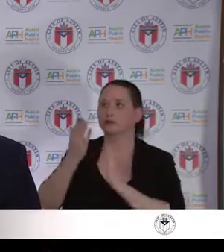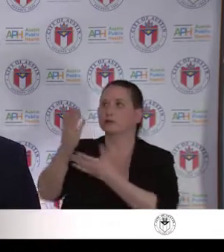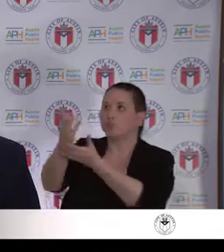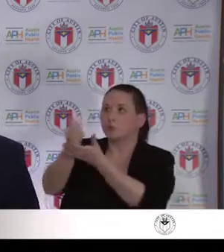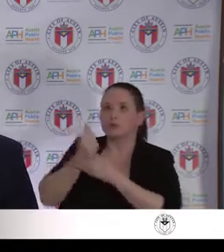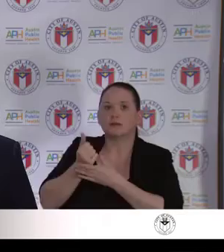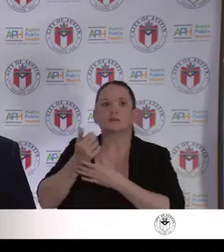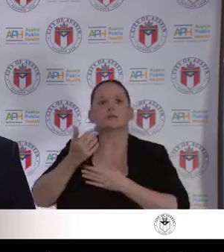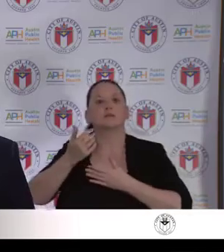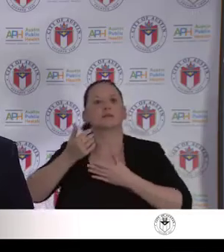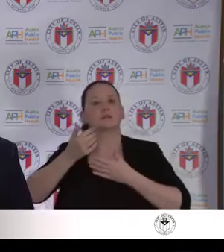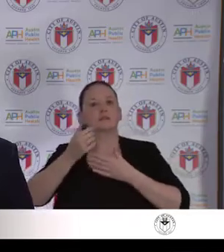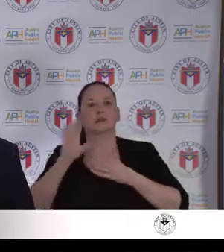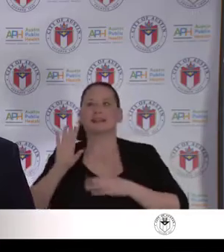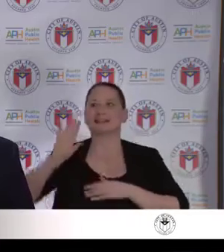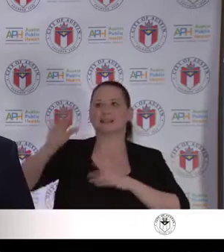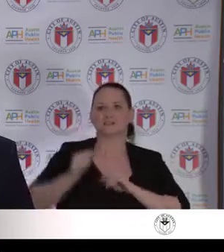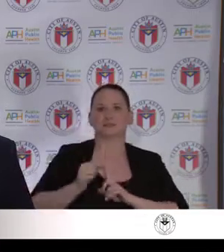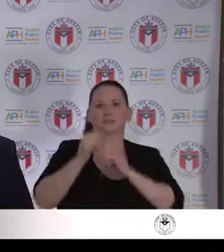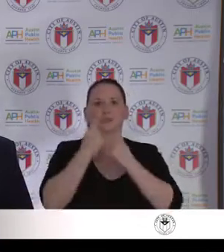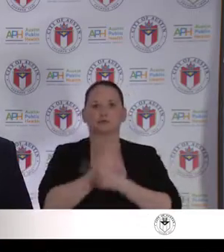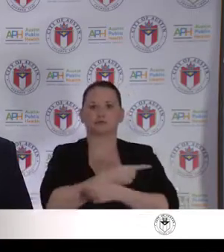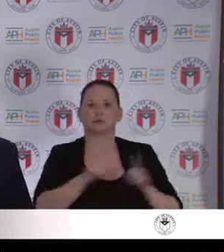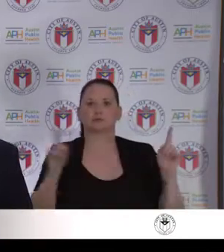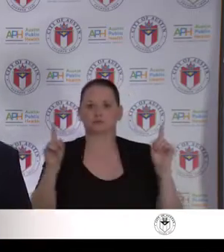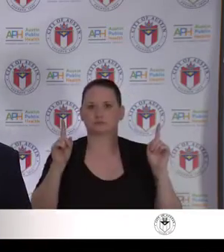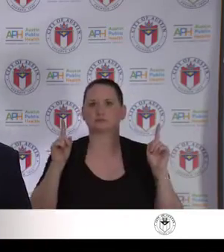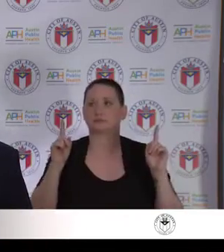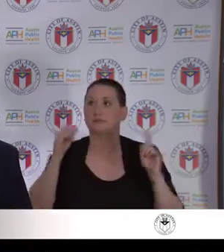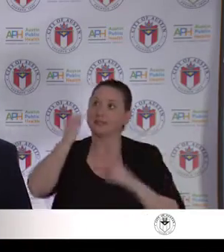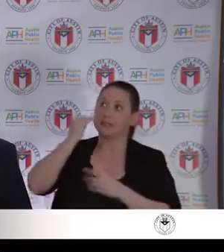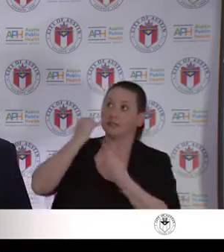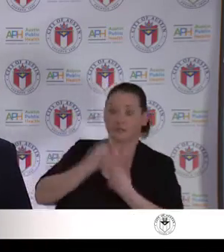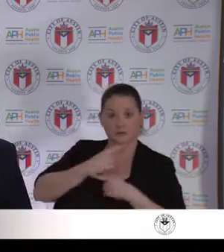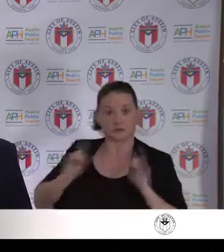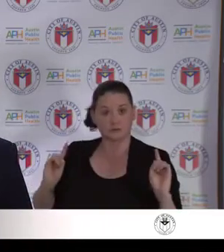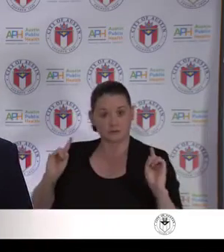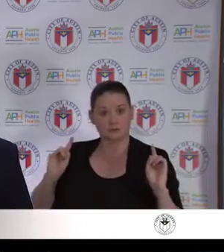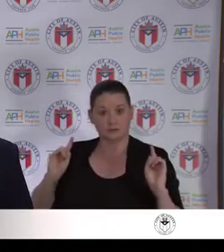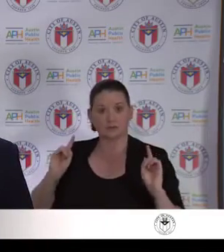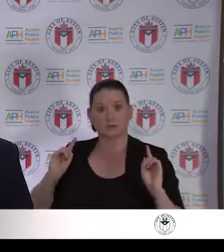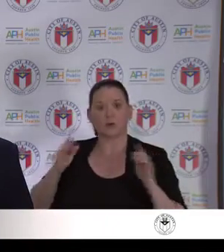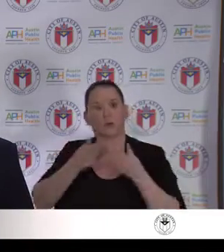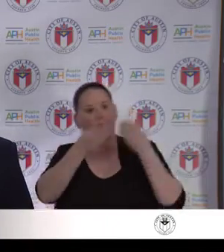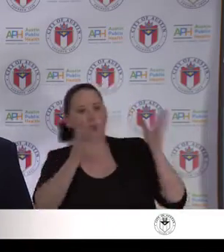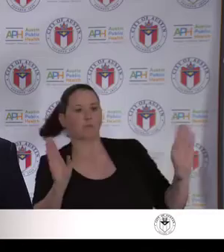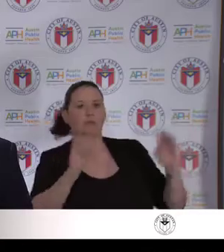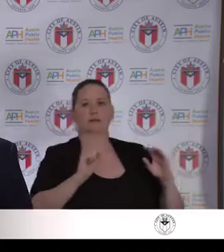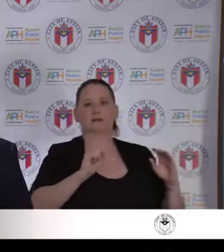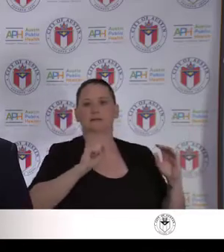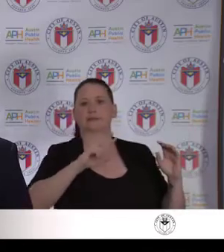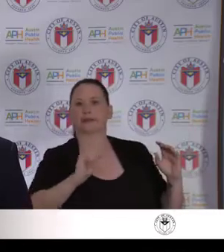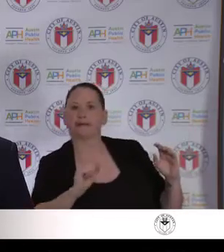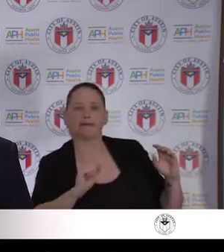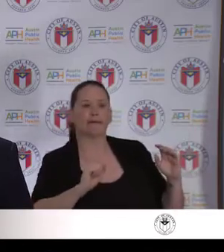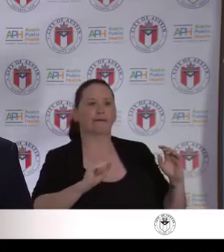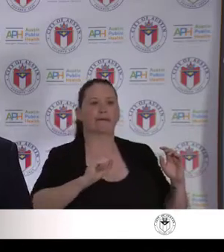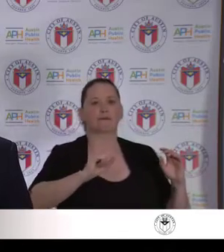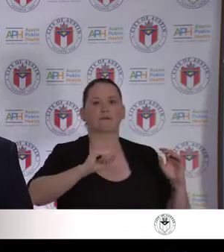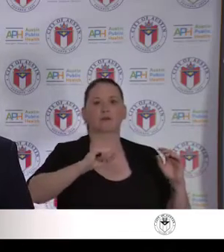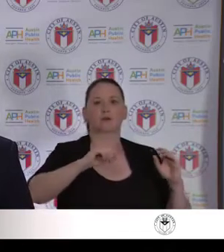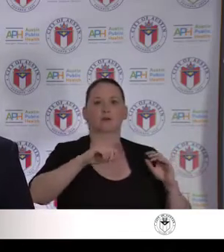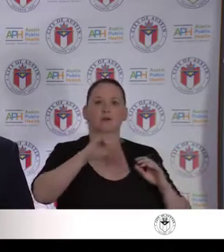special declaration that he needs to issue in order to really open up the SBA low